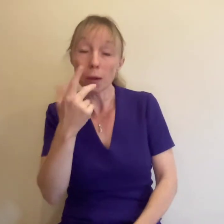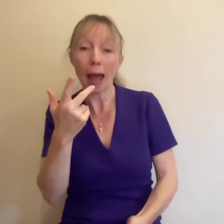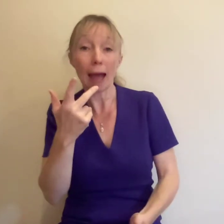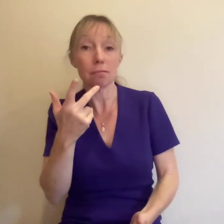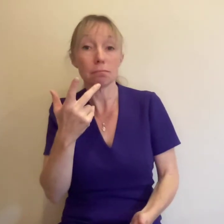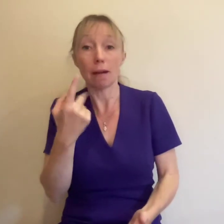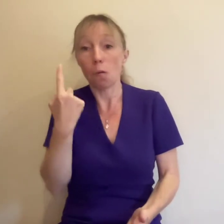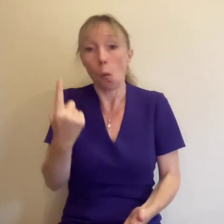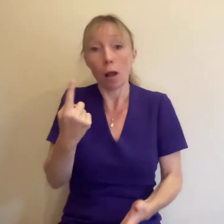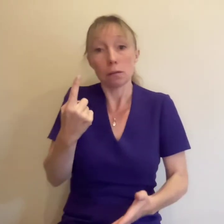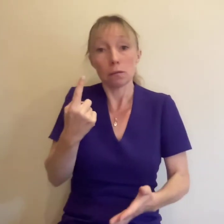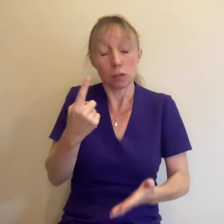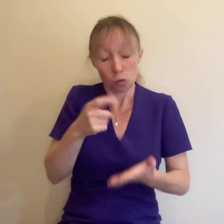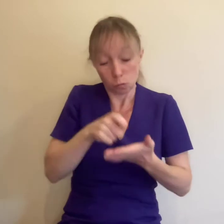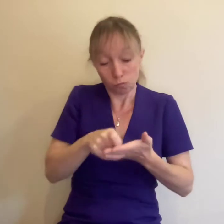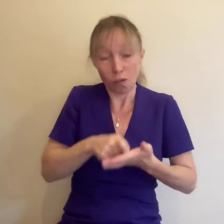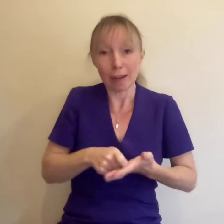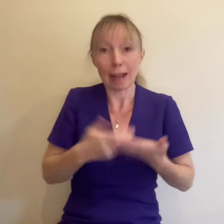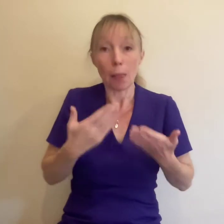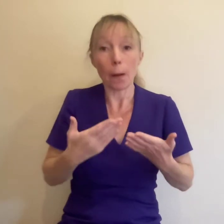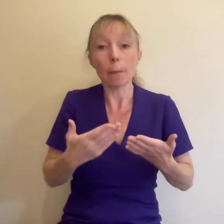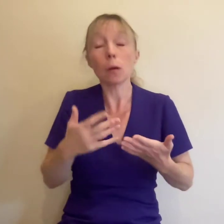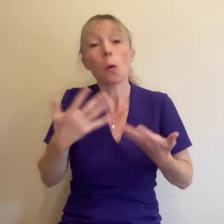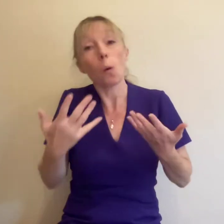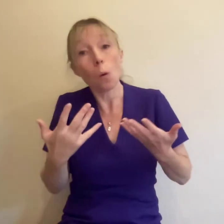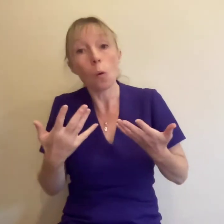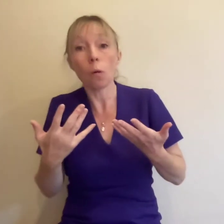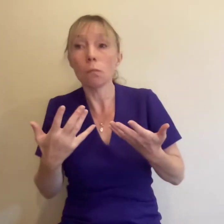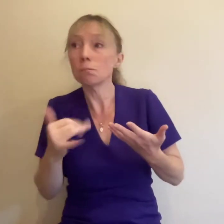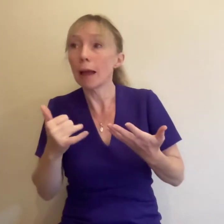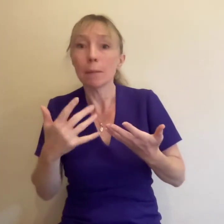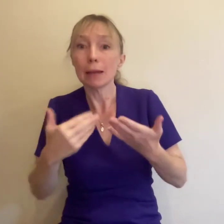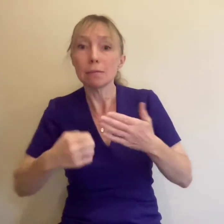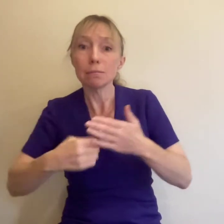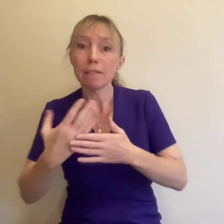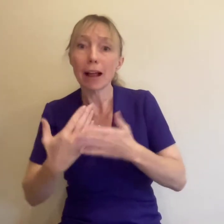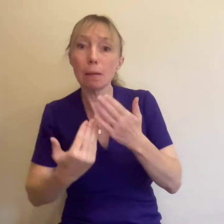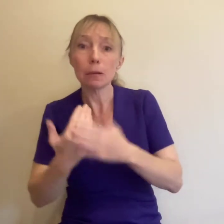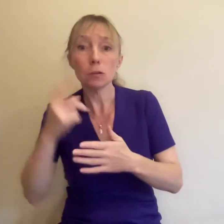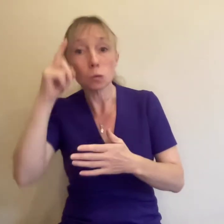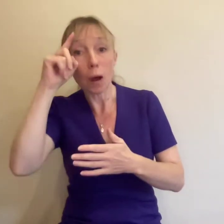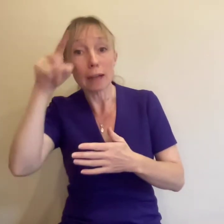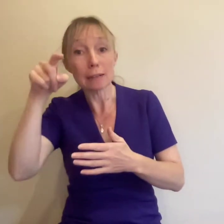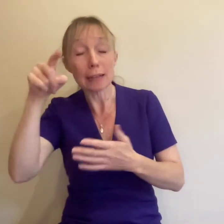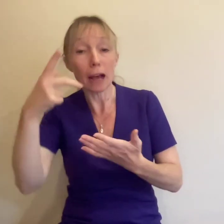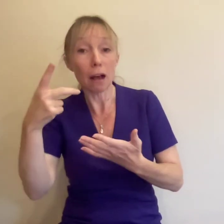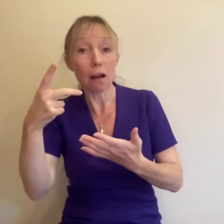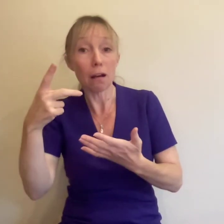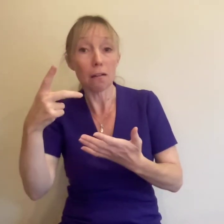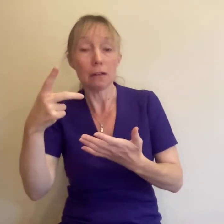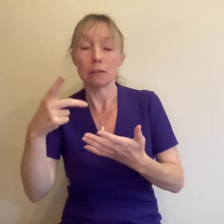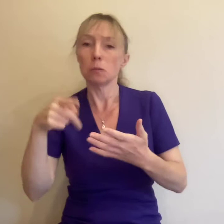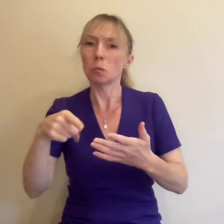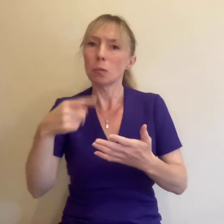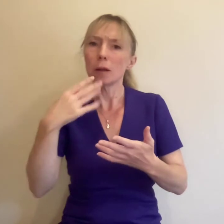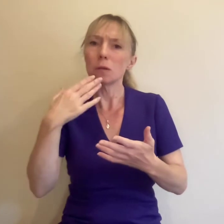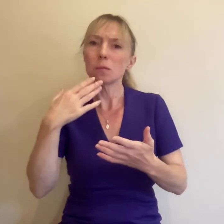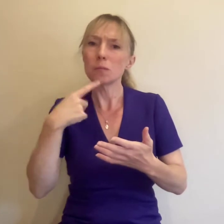on, or with a developed idea for a new project you would like to work on. By a developed idea for a new project, we